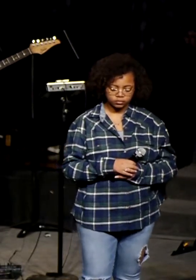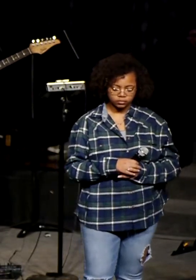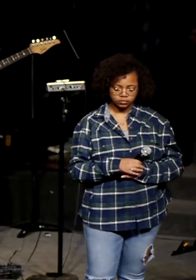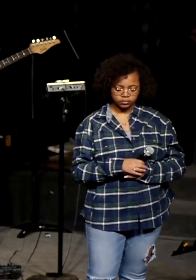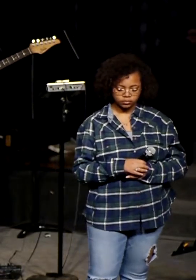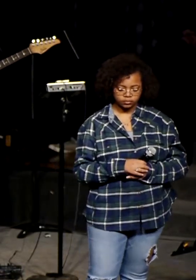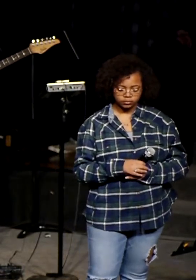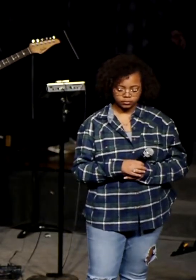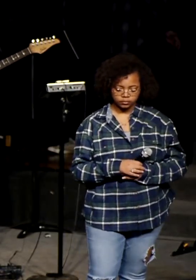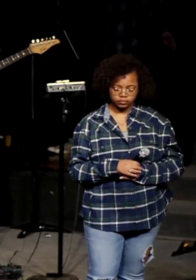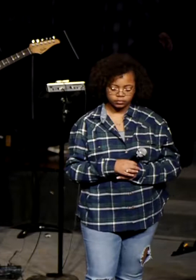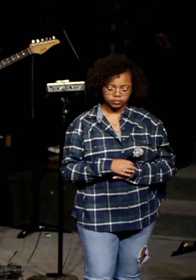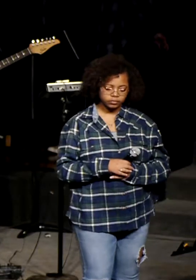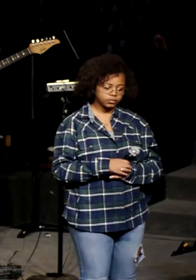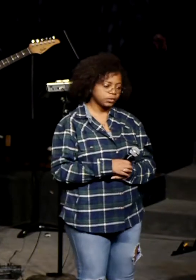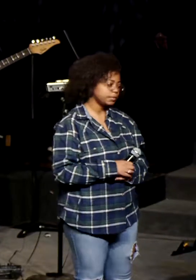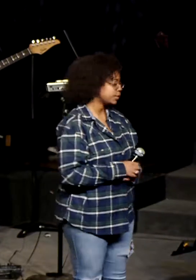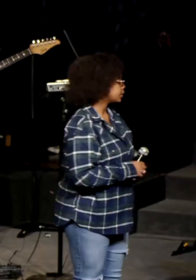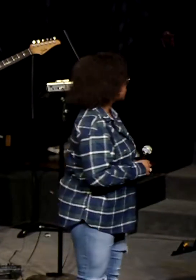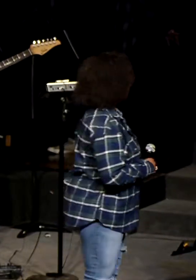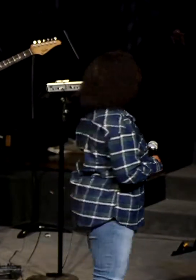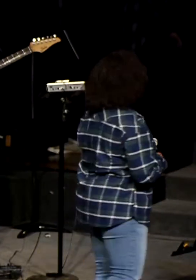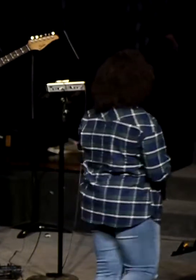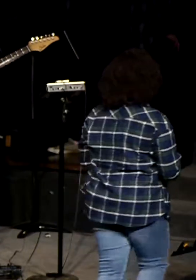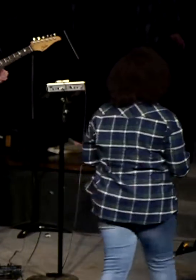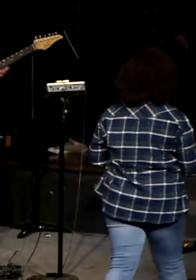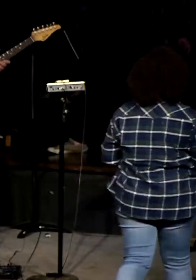In Jesus' name, amen.